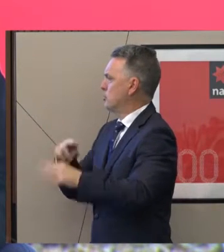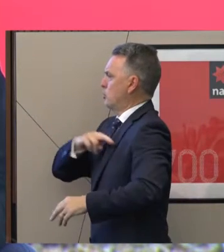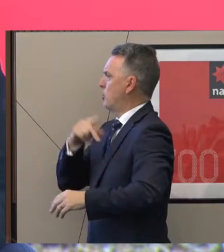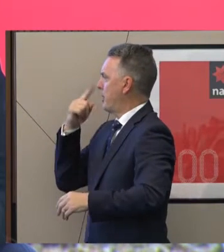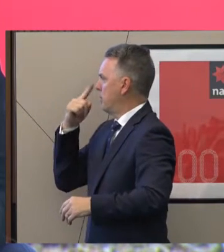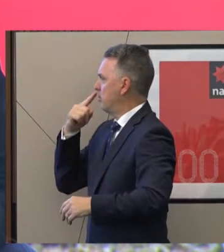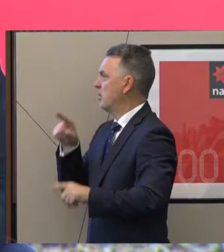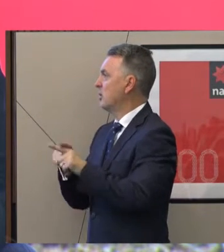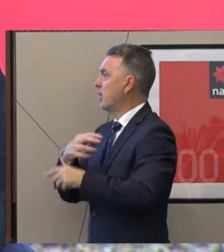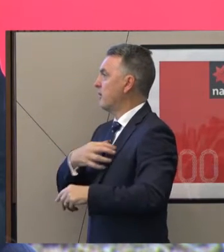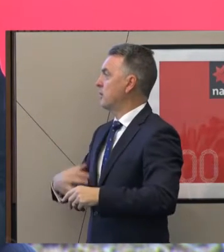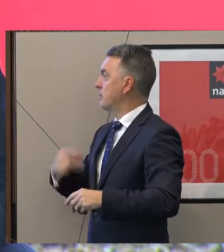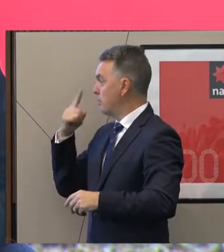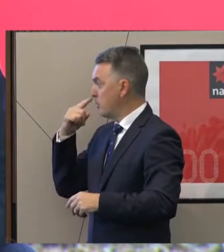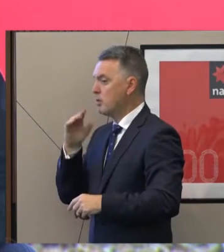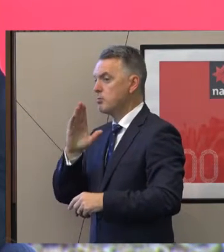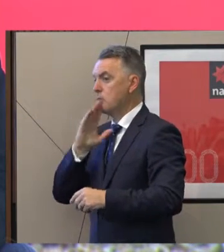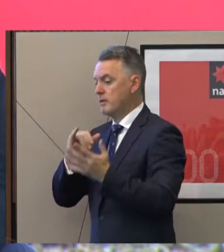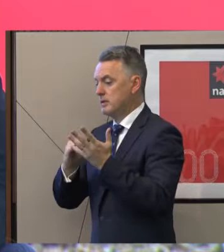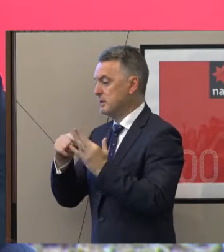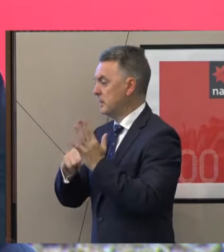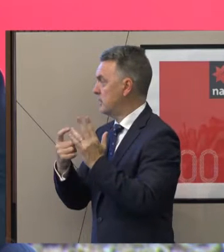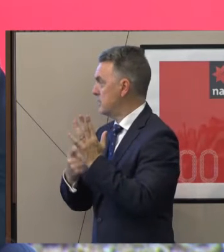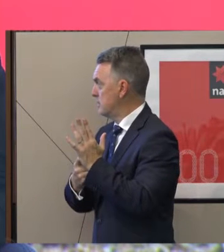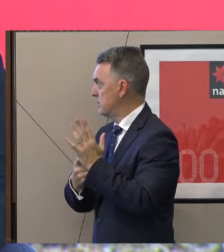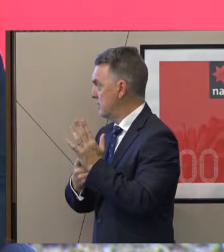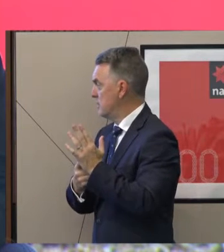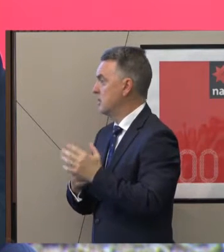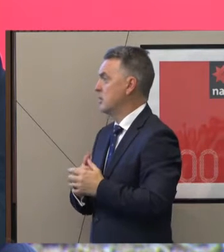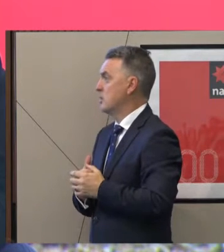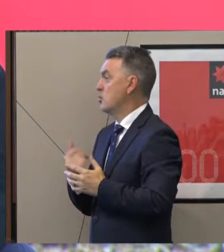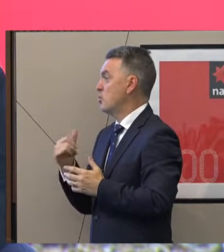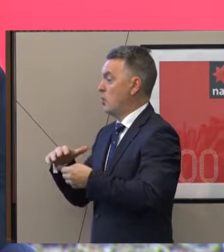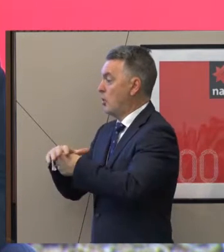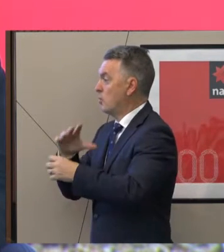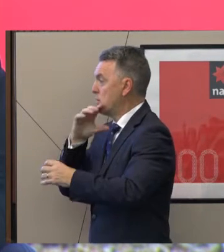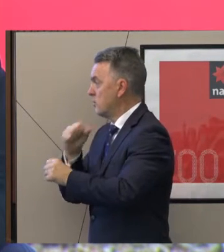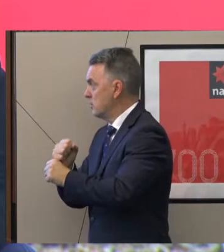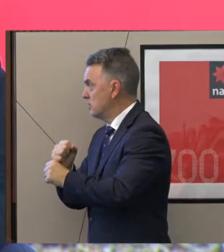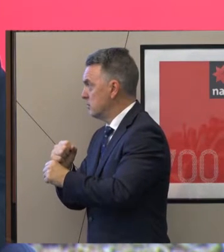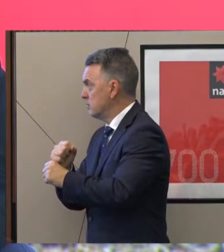across government, the private sector, as well as local governments